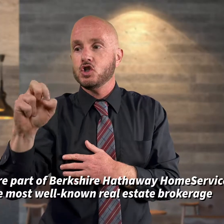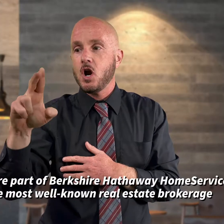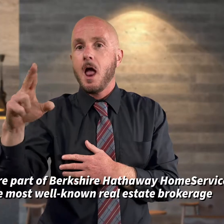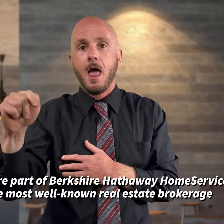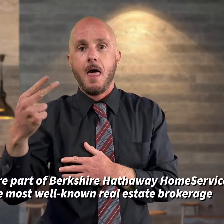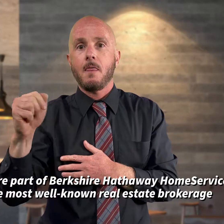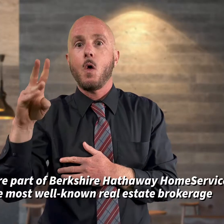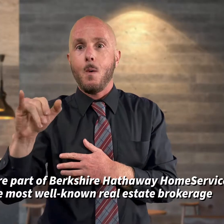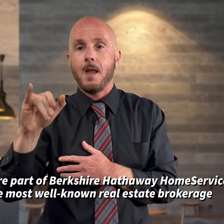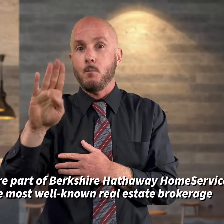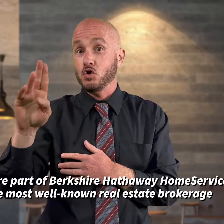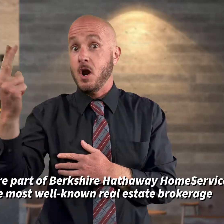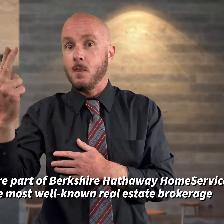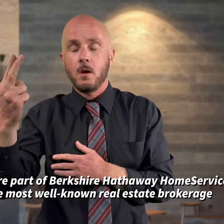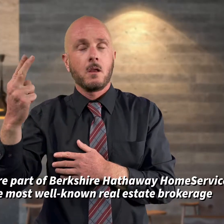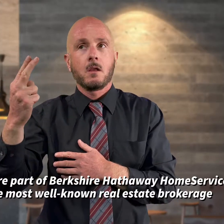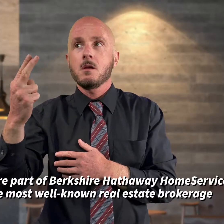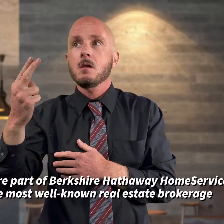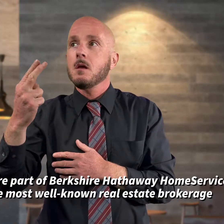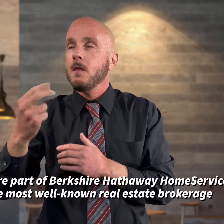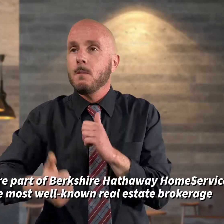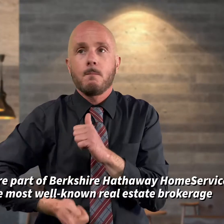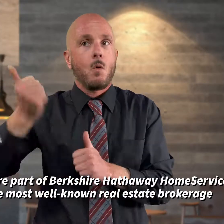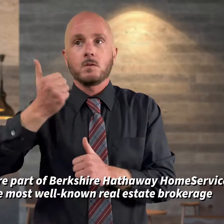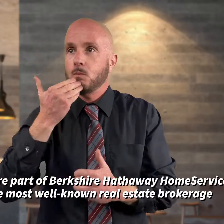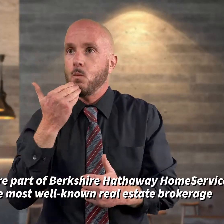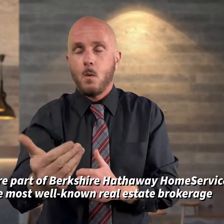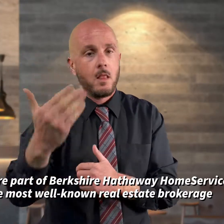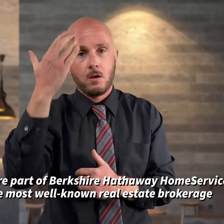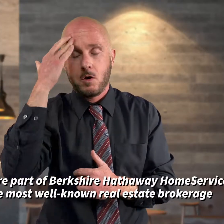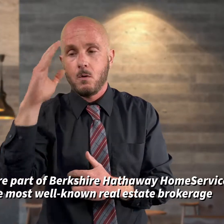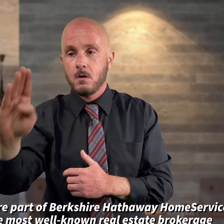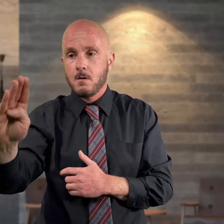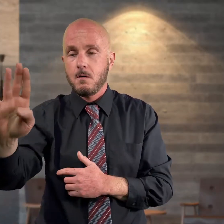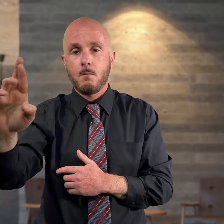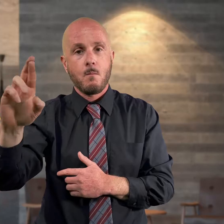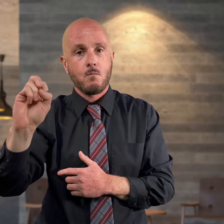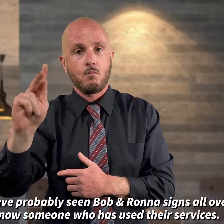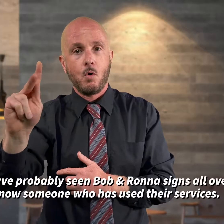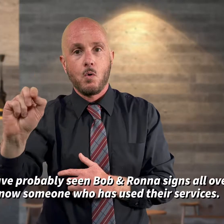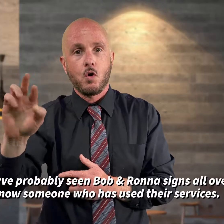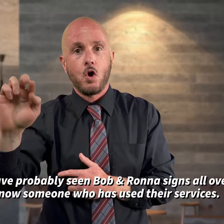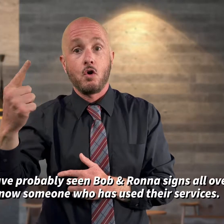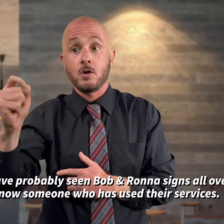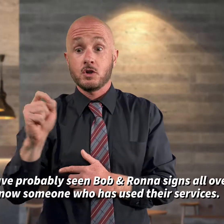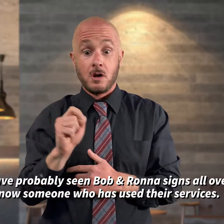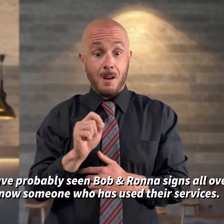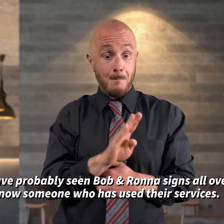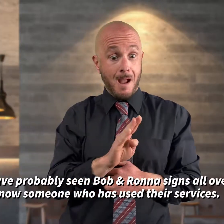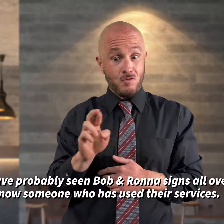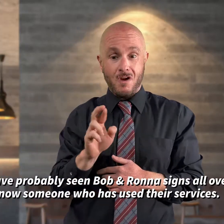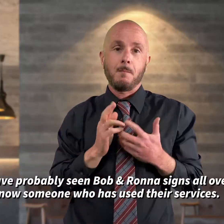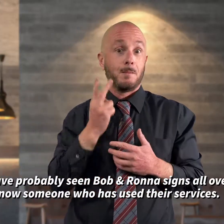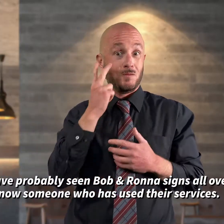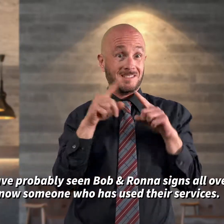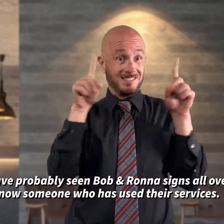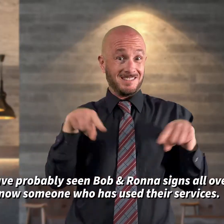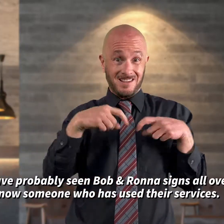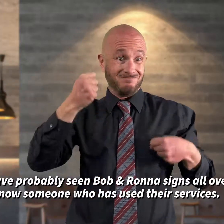Services, the most well-known real estate brokerage. You've probably seen Bob and Ronna signs all over or